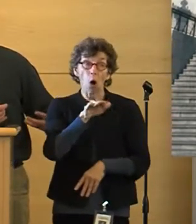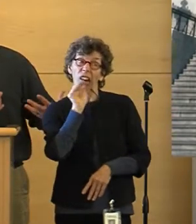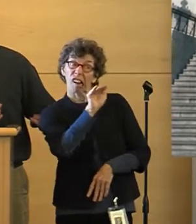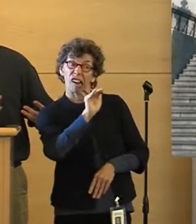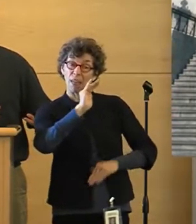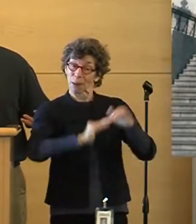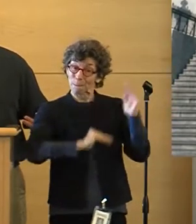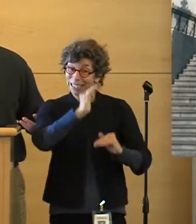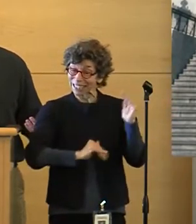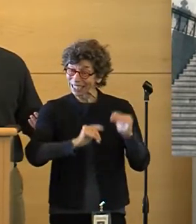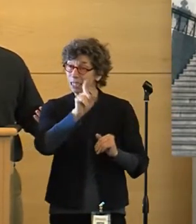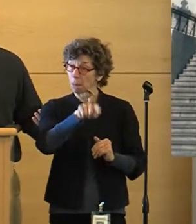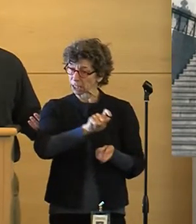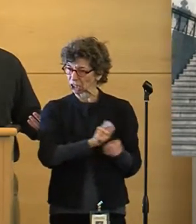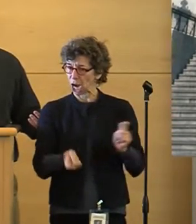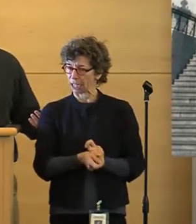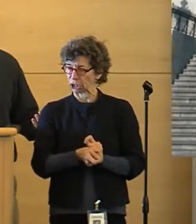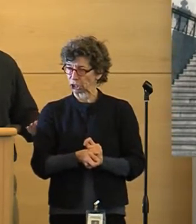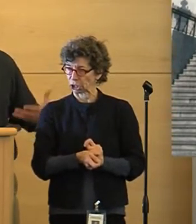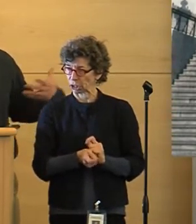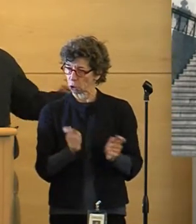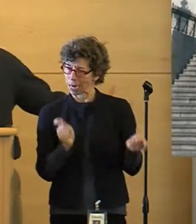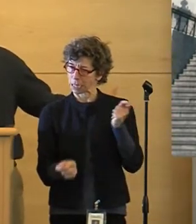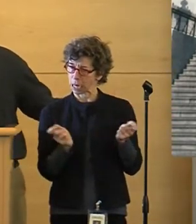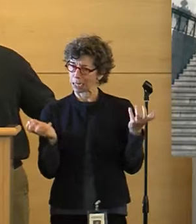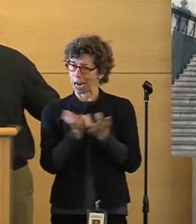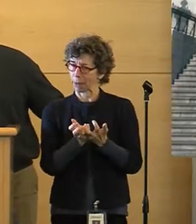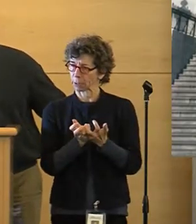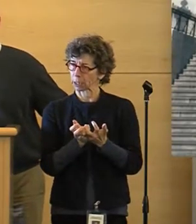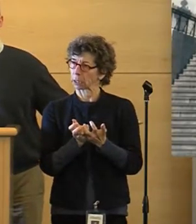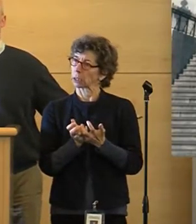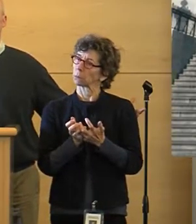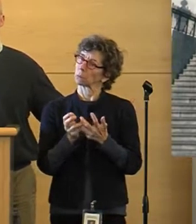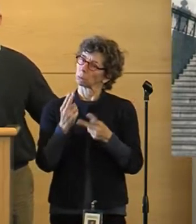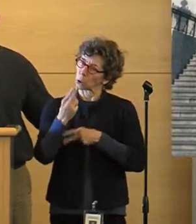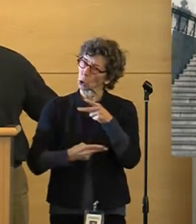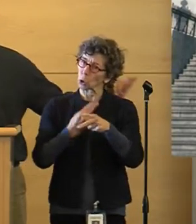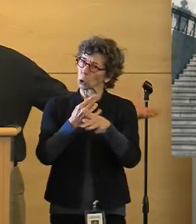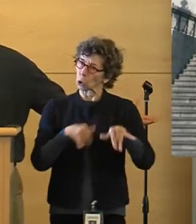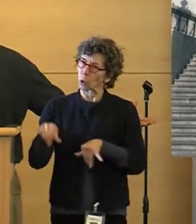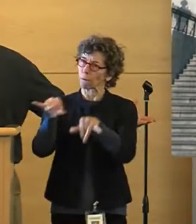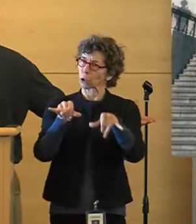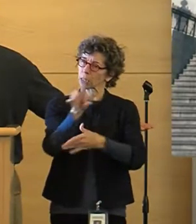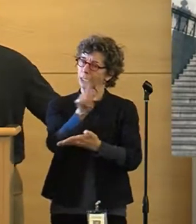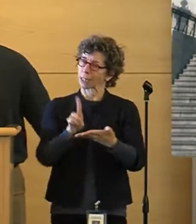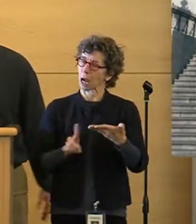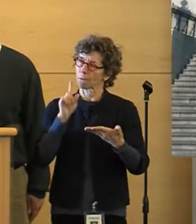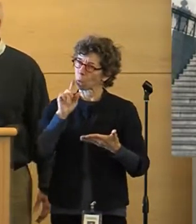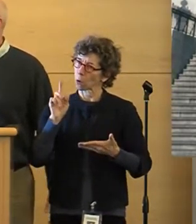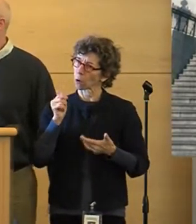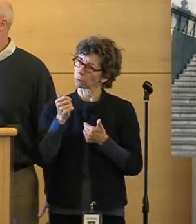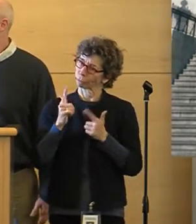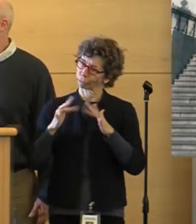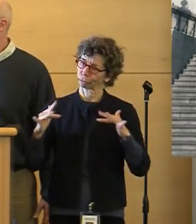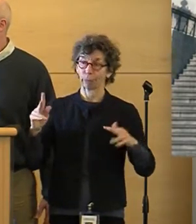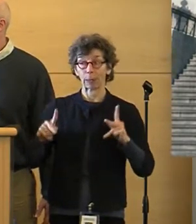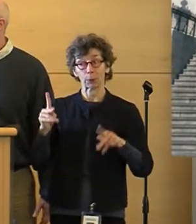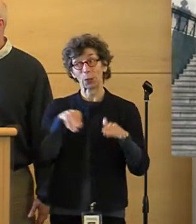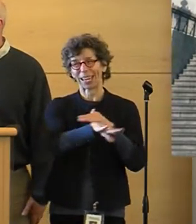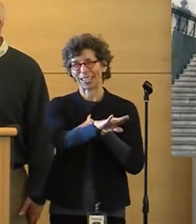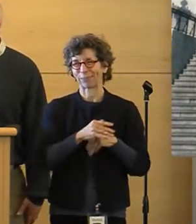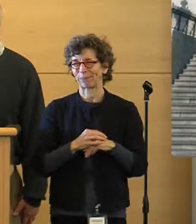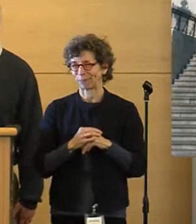you taking this on and addressing the challenge yourself by getting a better wheelchair.